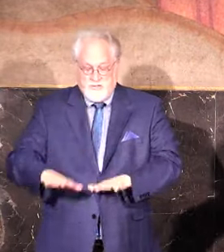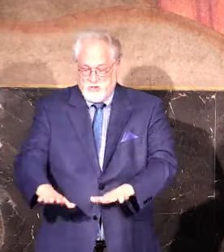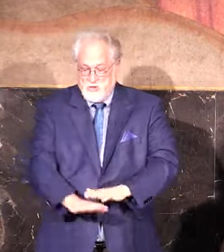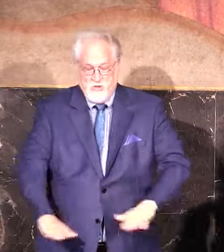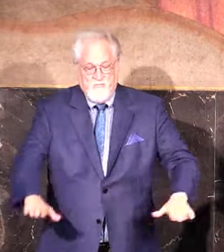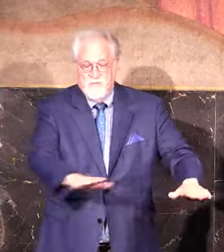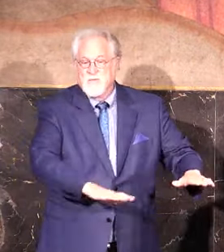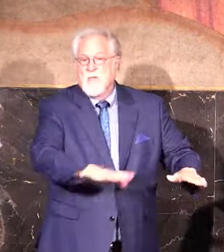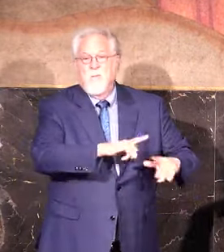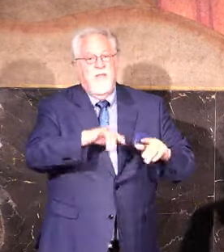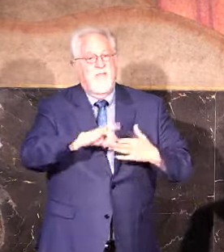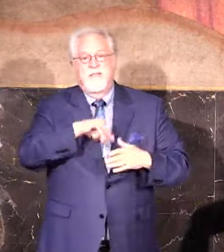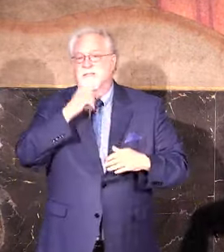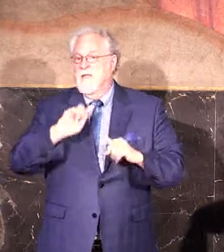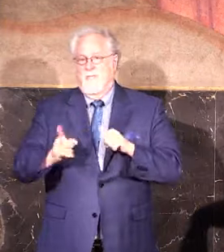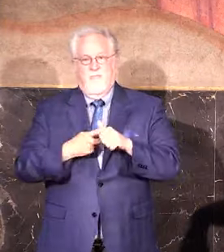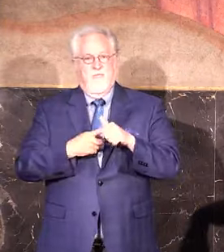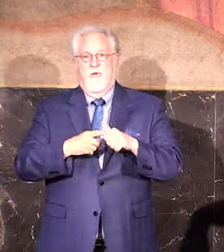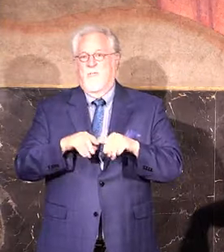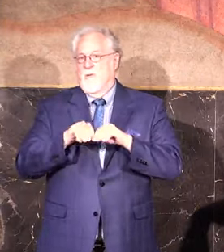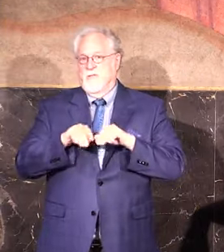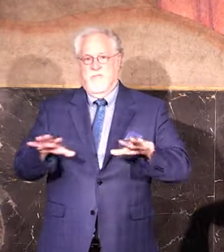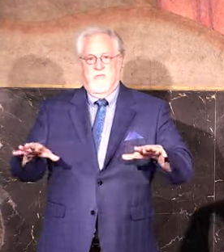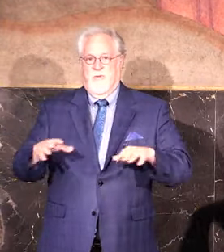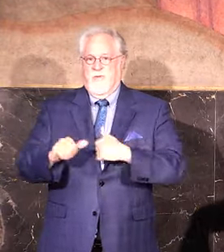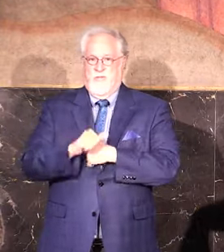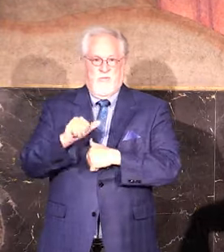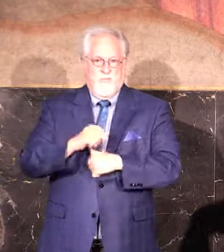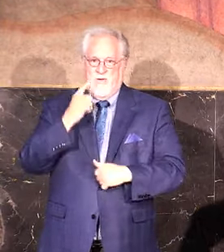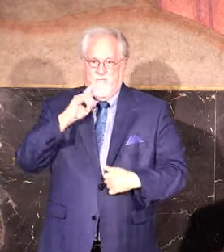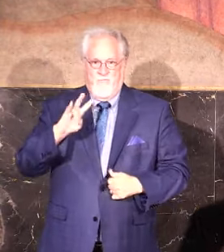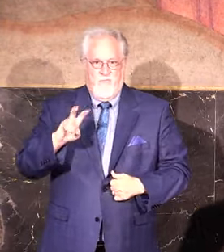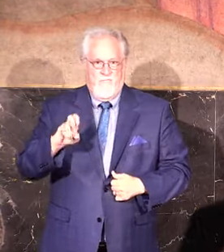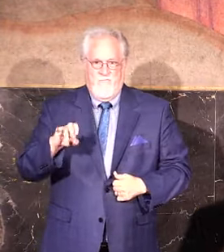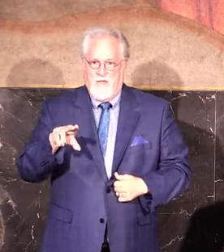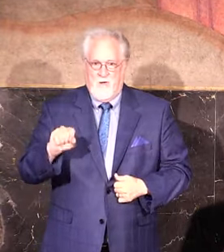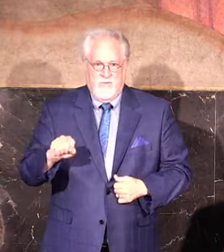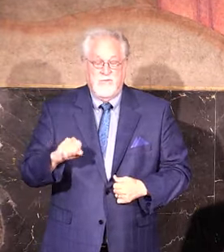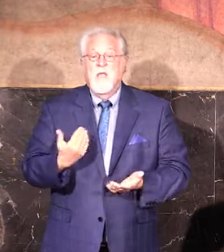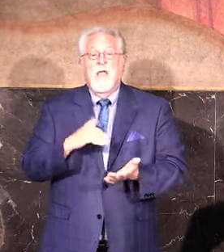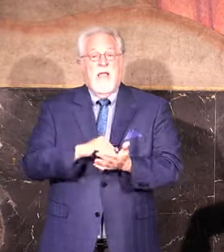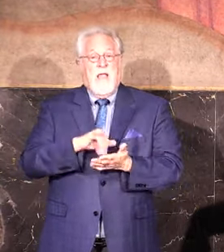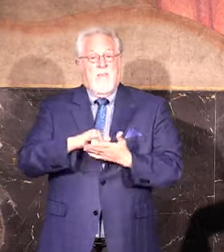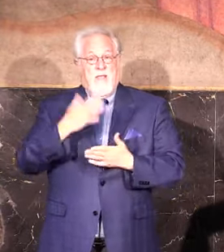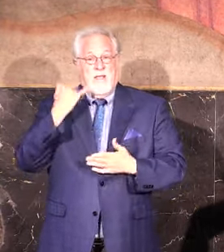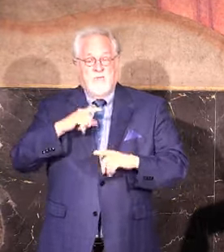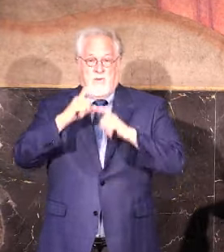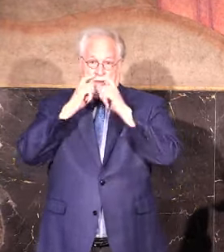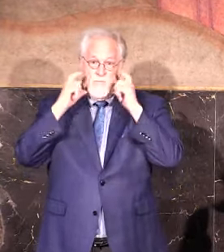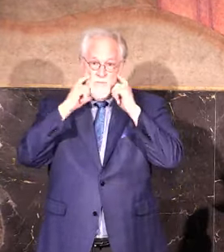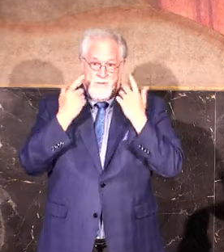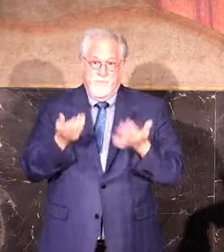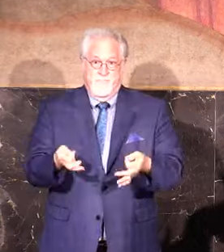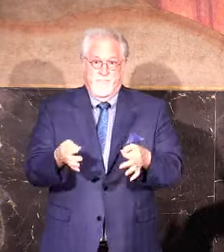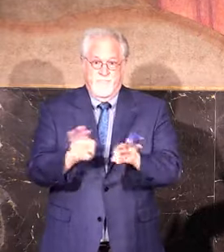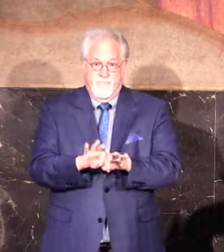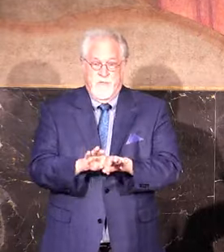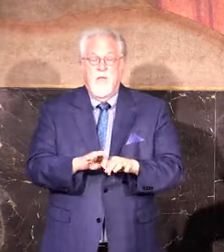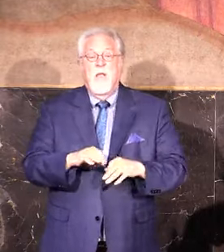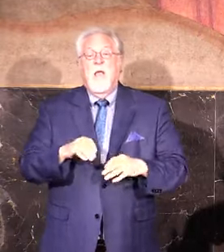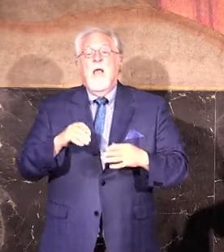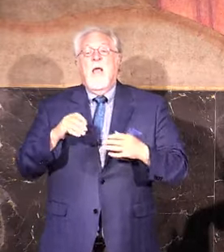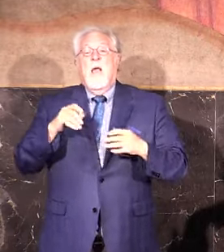the primary threat for the spread of the virus. And again, that's why the masks are so important, because the